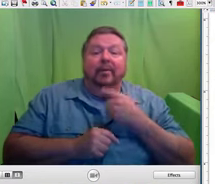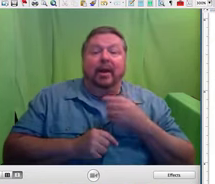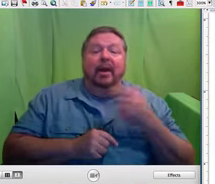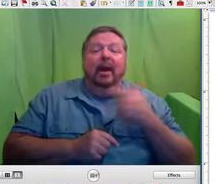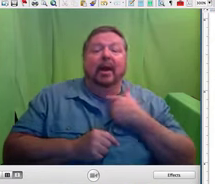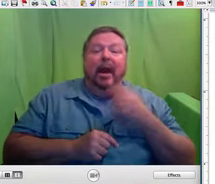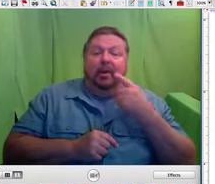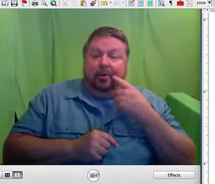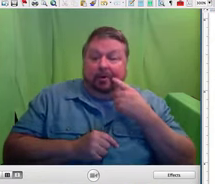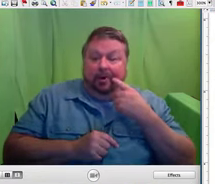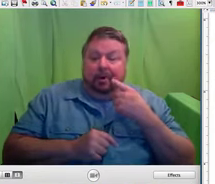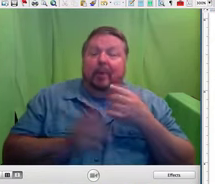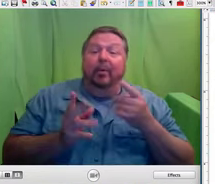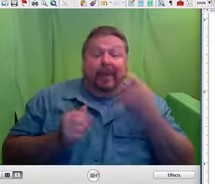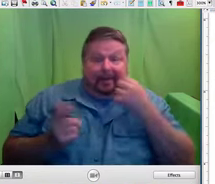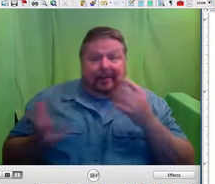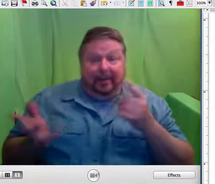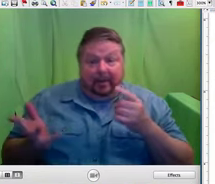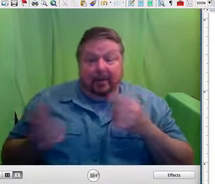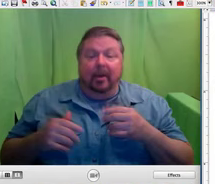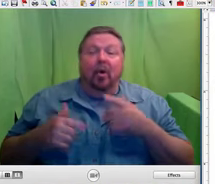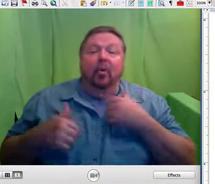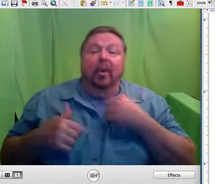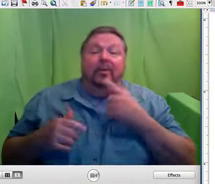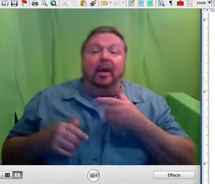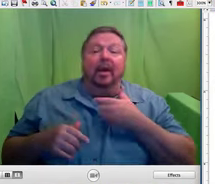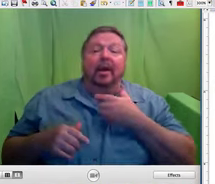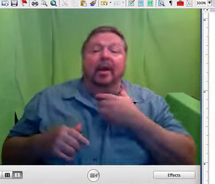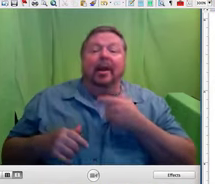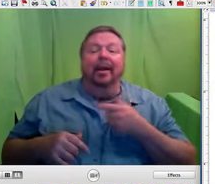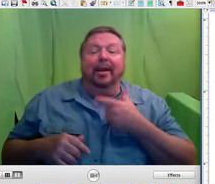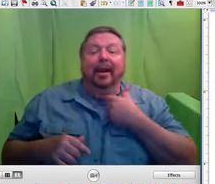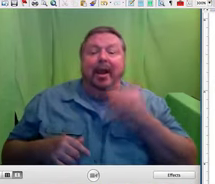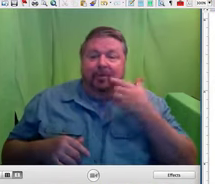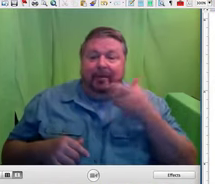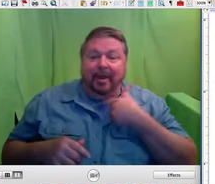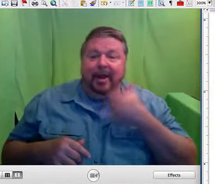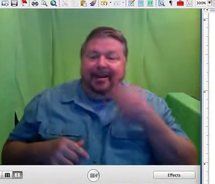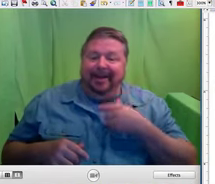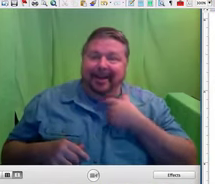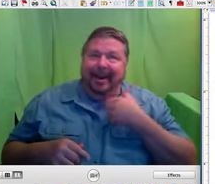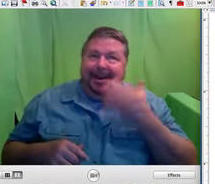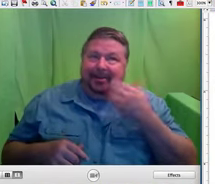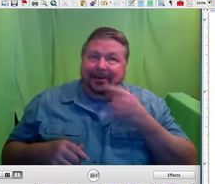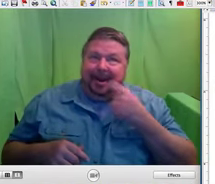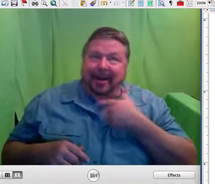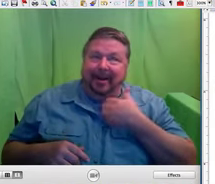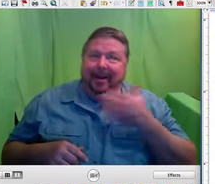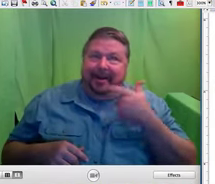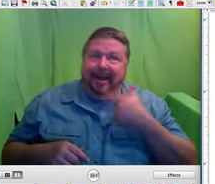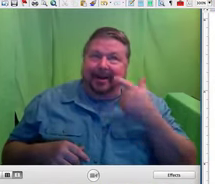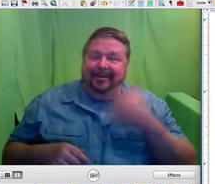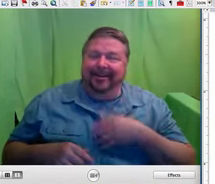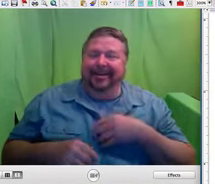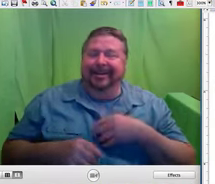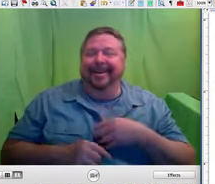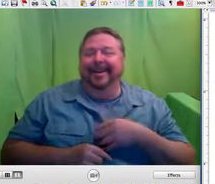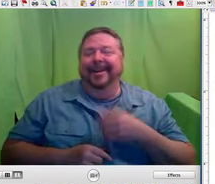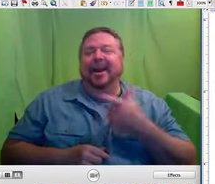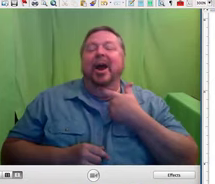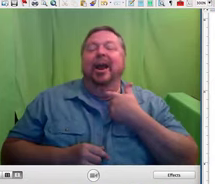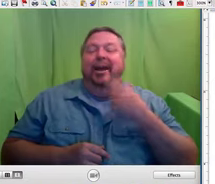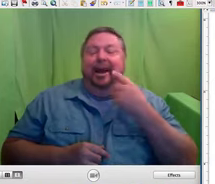I say ladder, which I just did, or I say ladder, la ladder, la